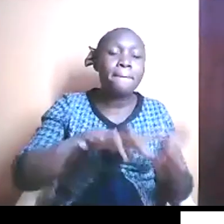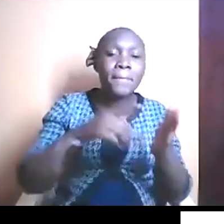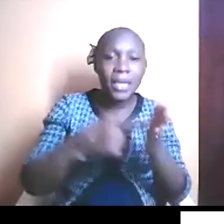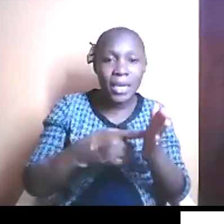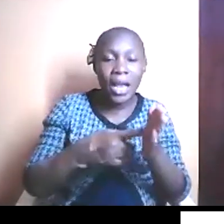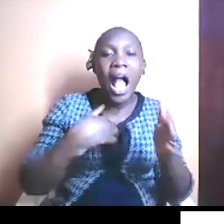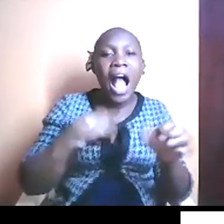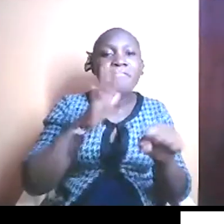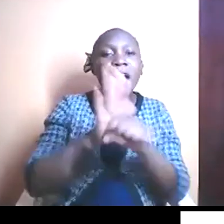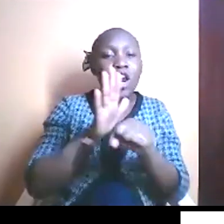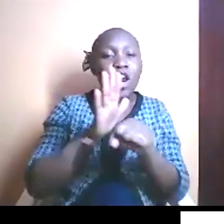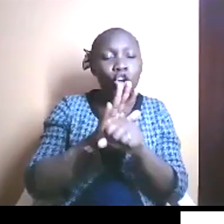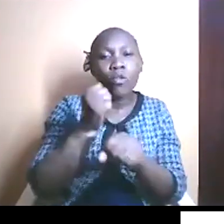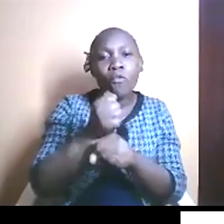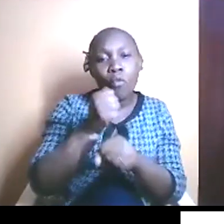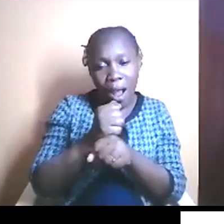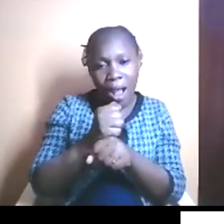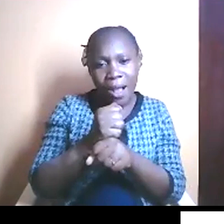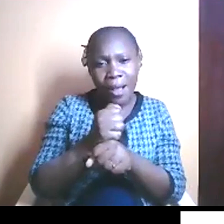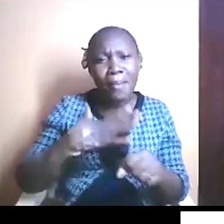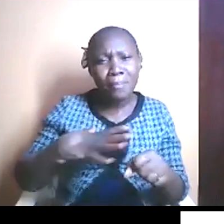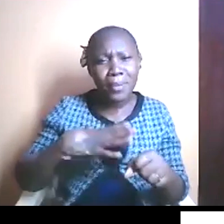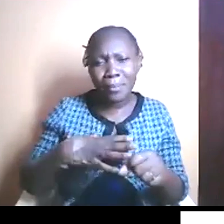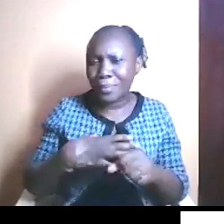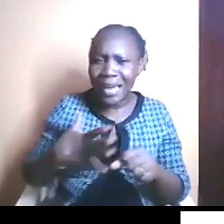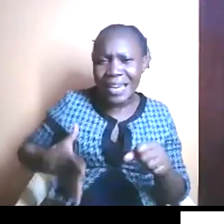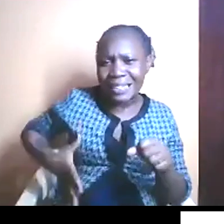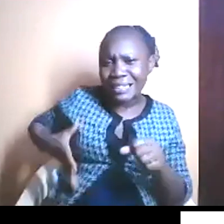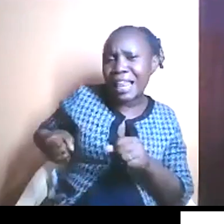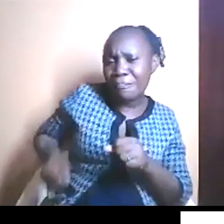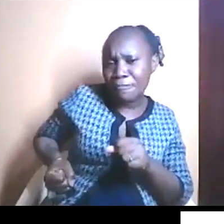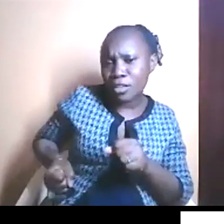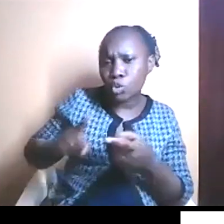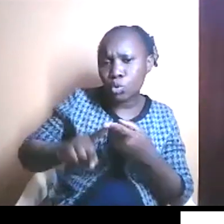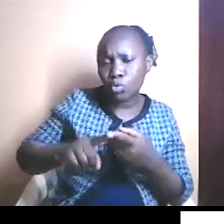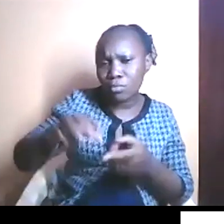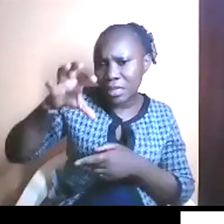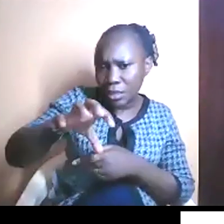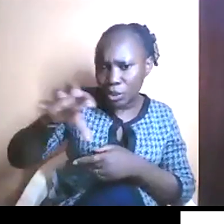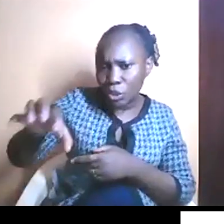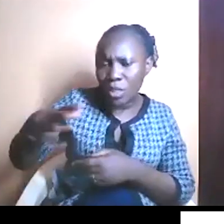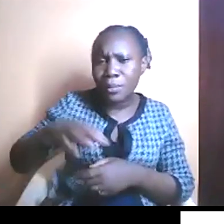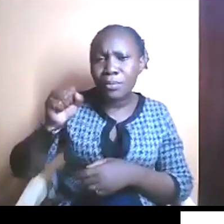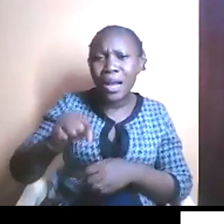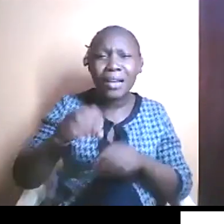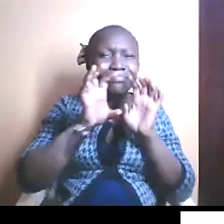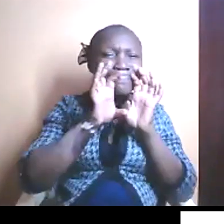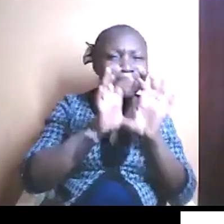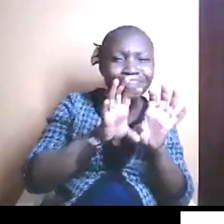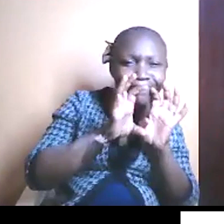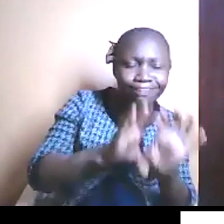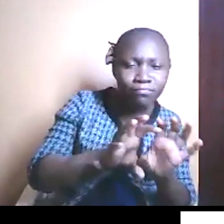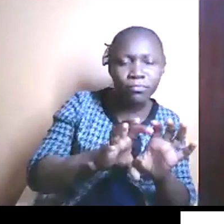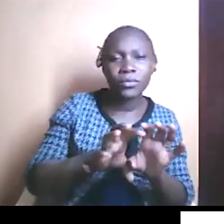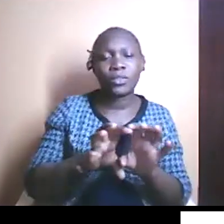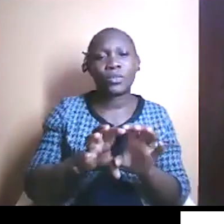who will demean people for being of short stature. They will insult them. They will harass them. I've